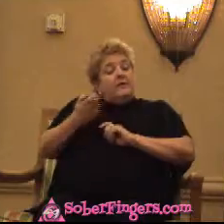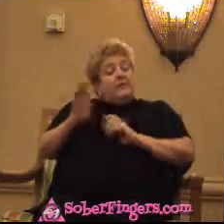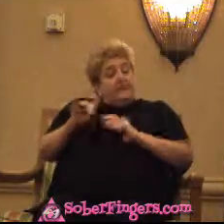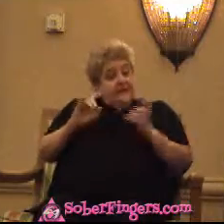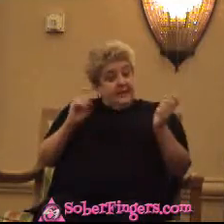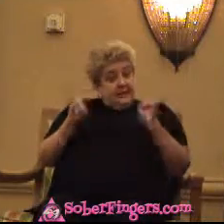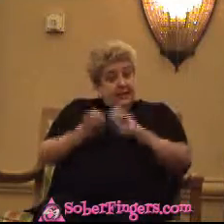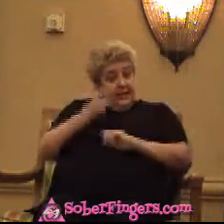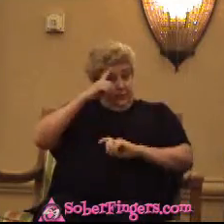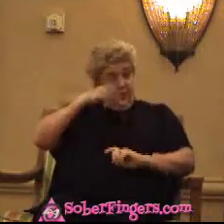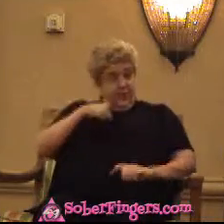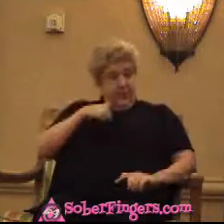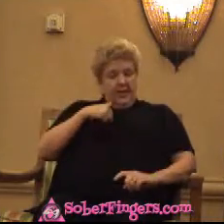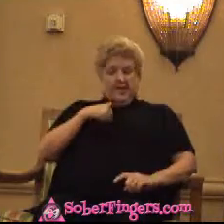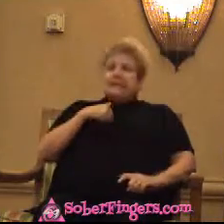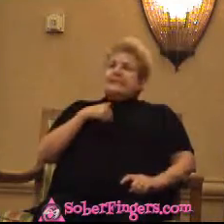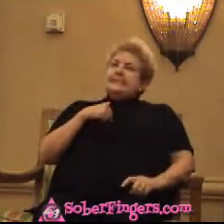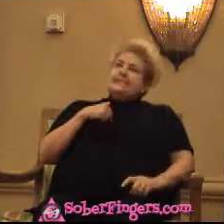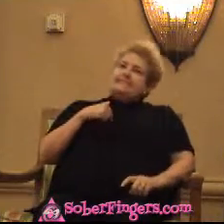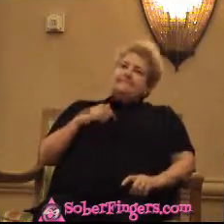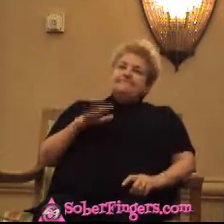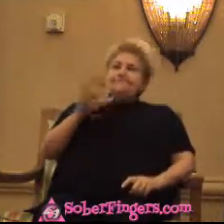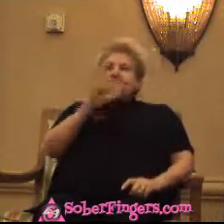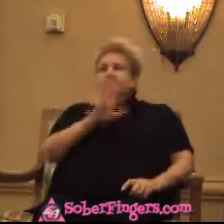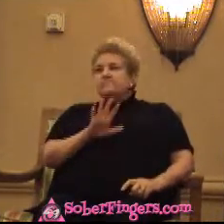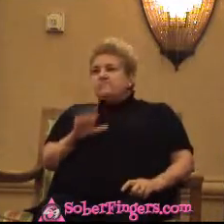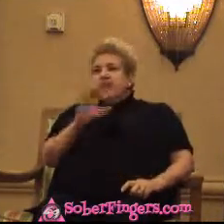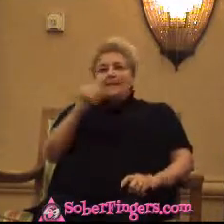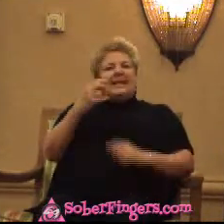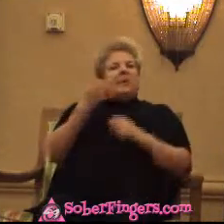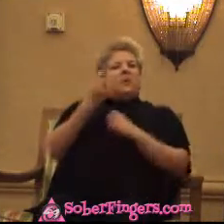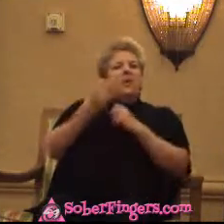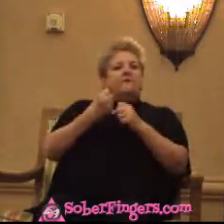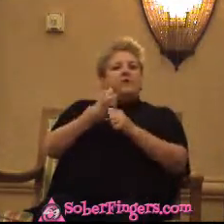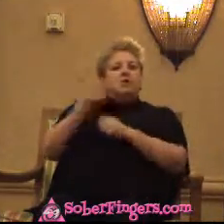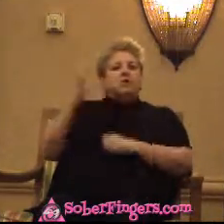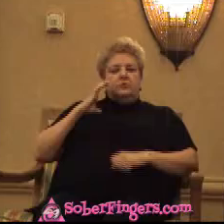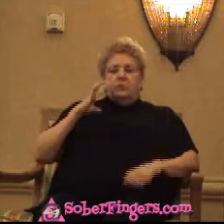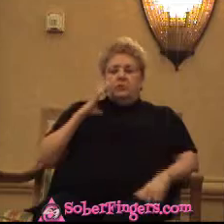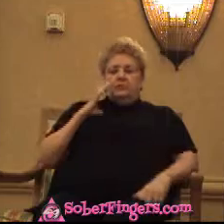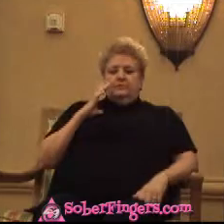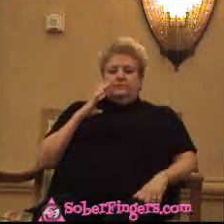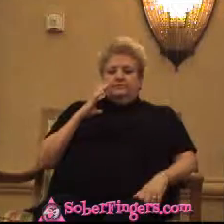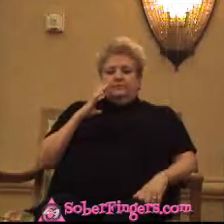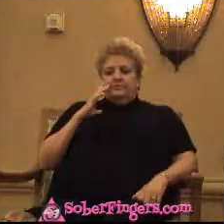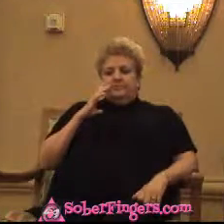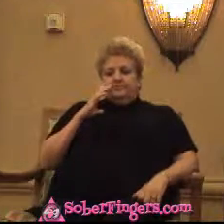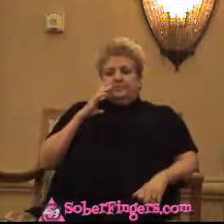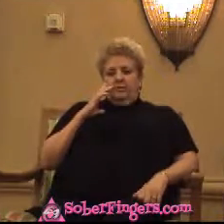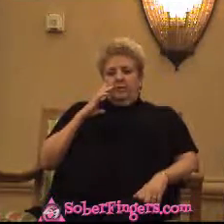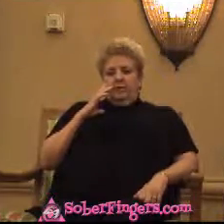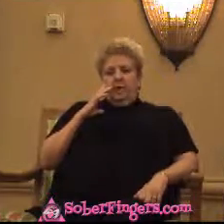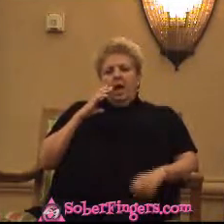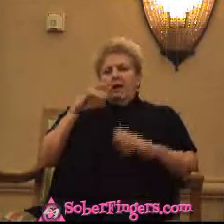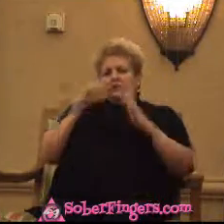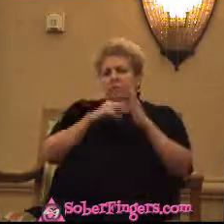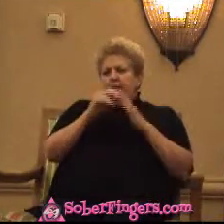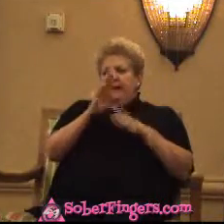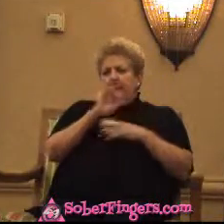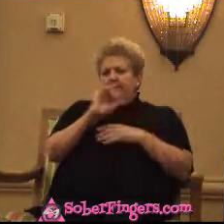that about 10 or 12 years ago, I guess it was, I ran across a line in a little paragraph, a couple paragraphs in a big book. I'm sure I'd seen